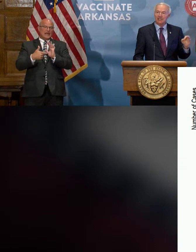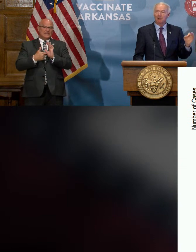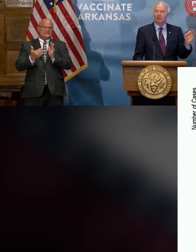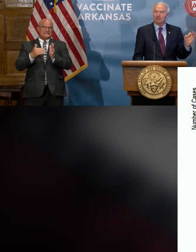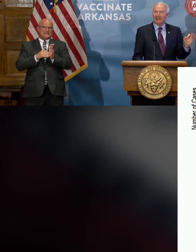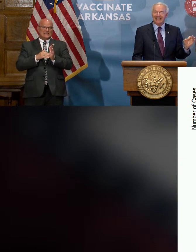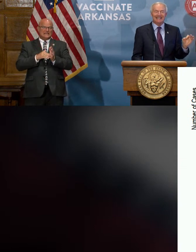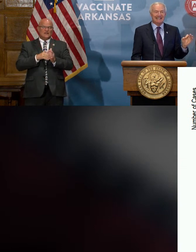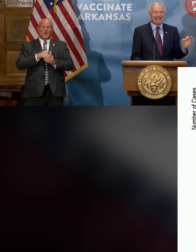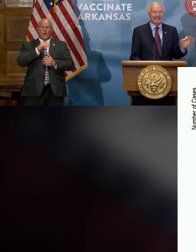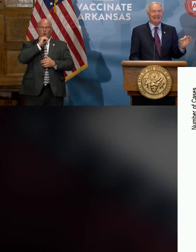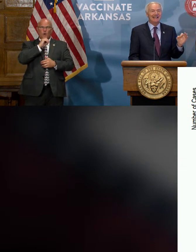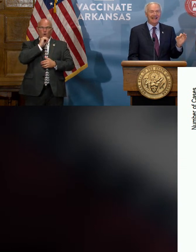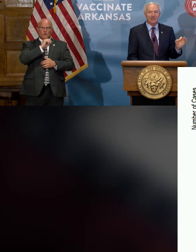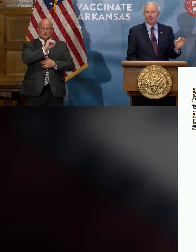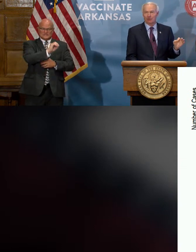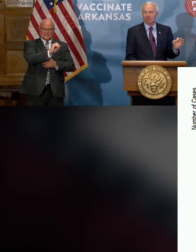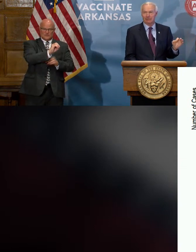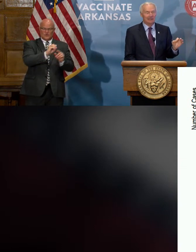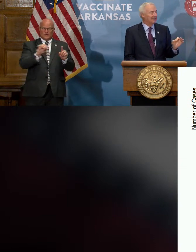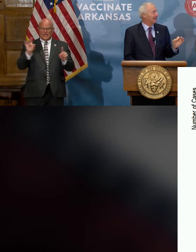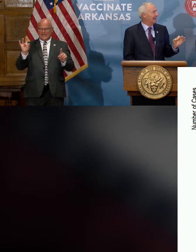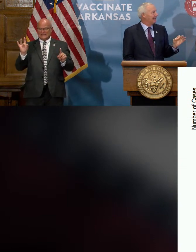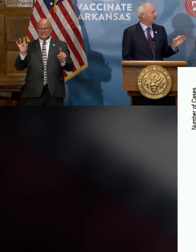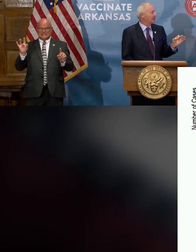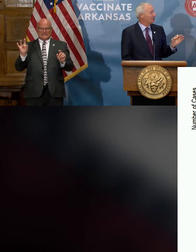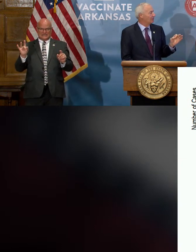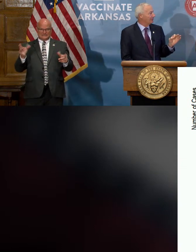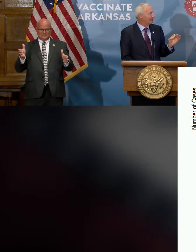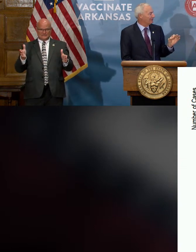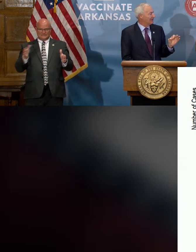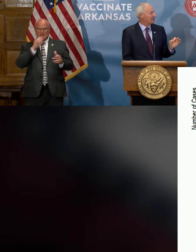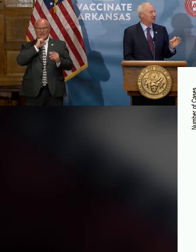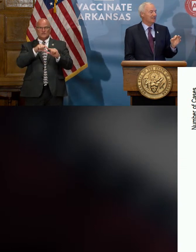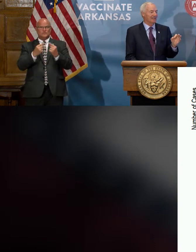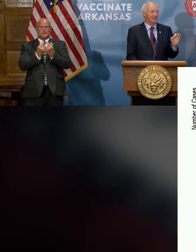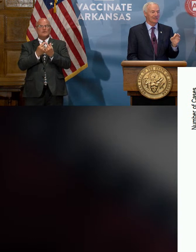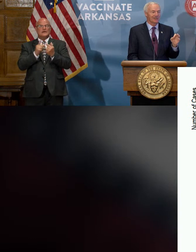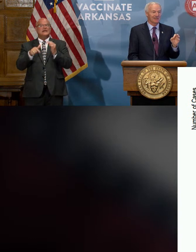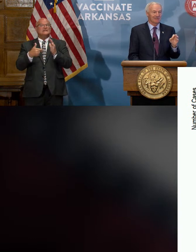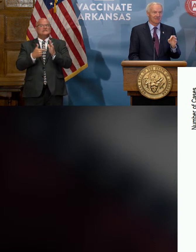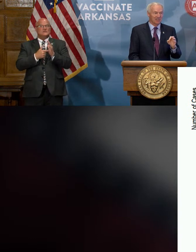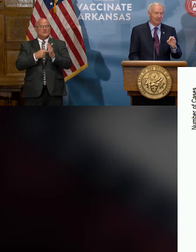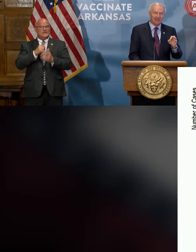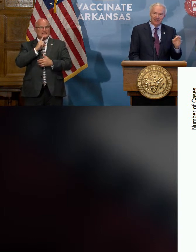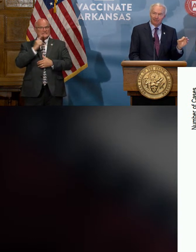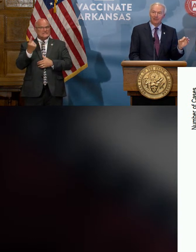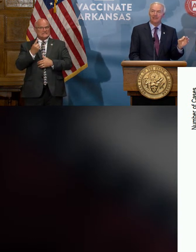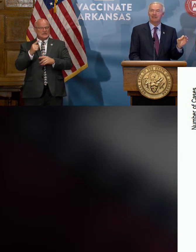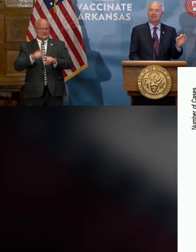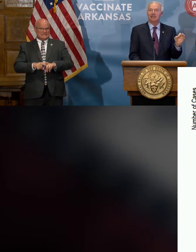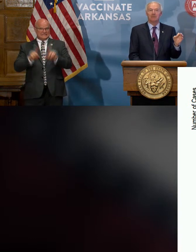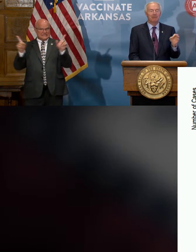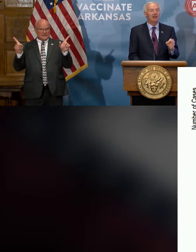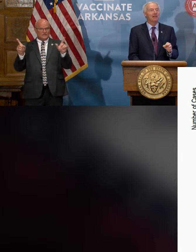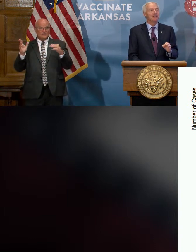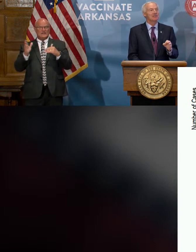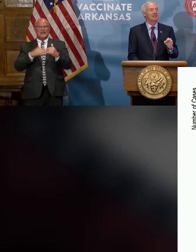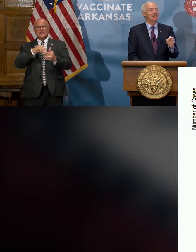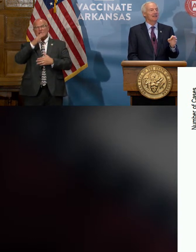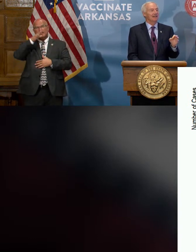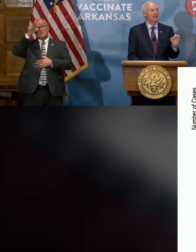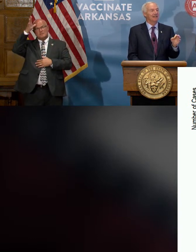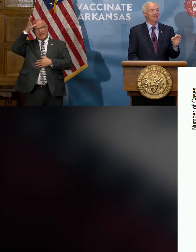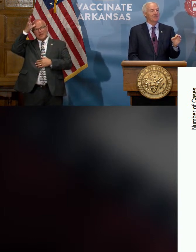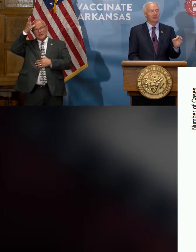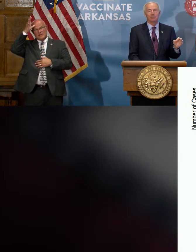is the 0 to 18 age group. And so this is something different than